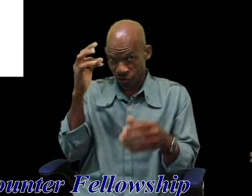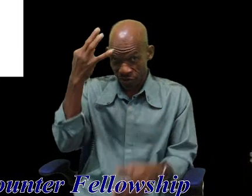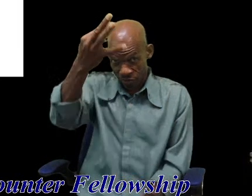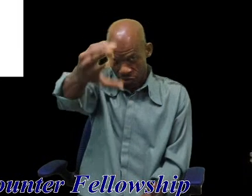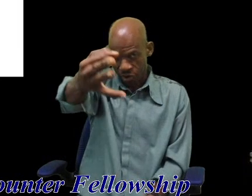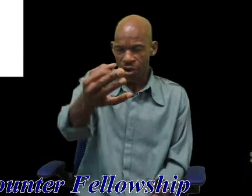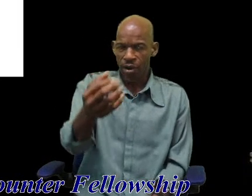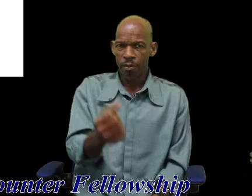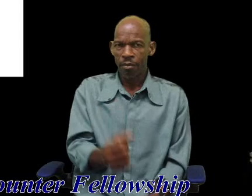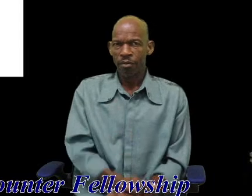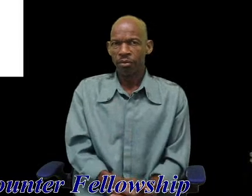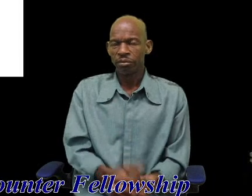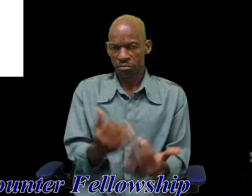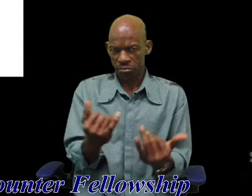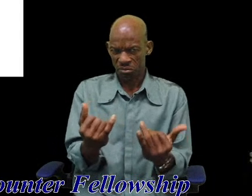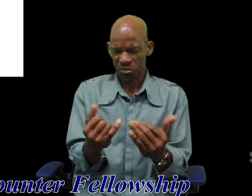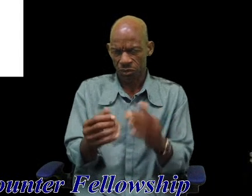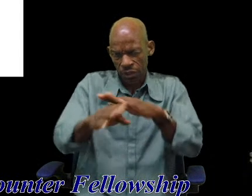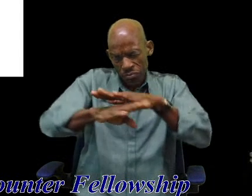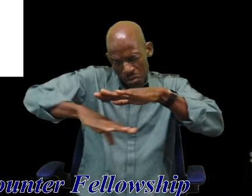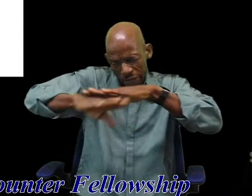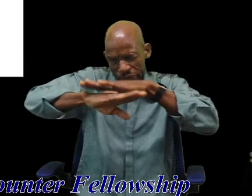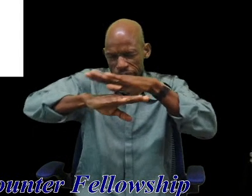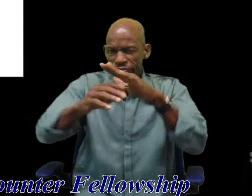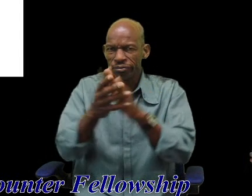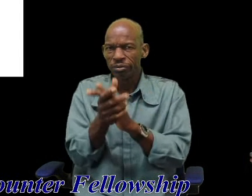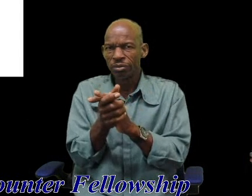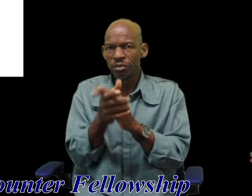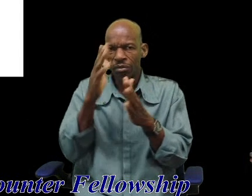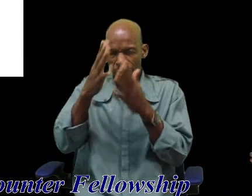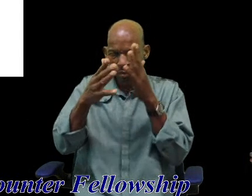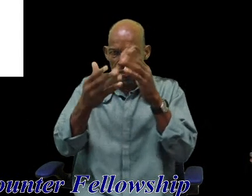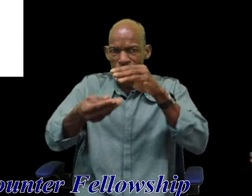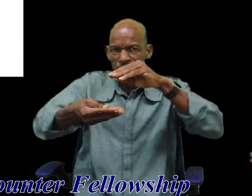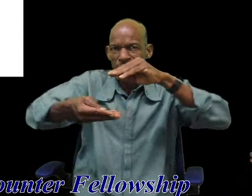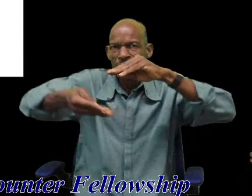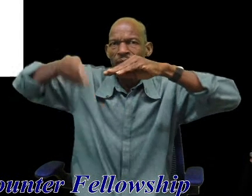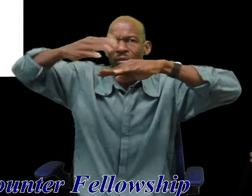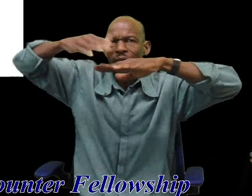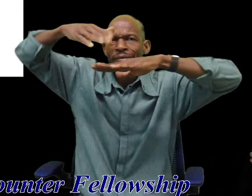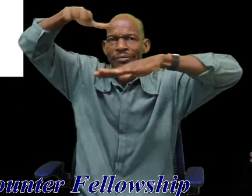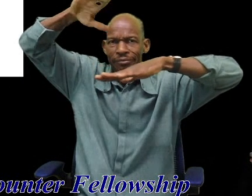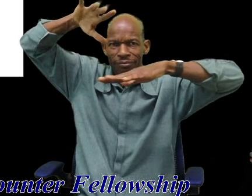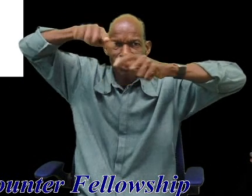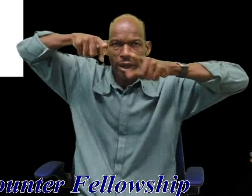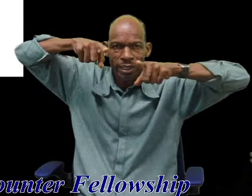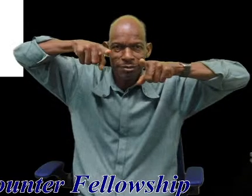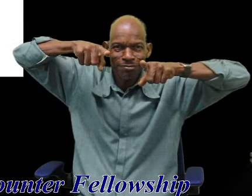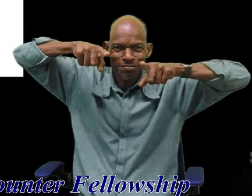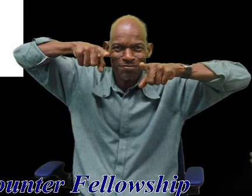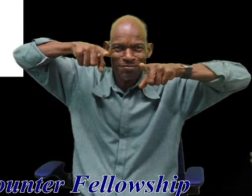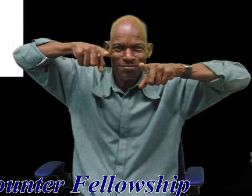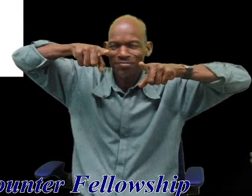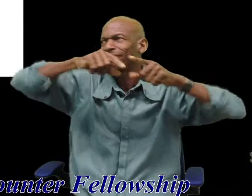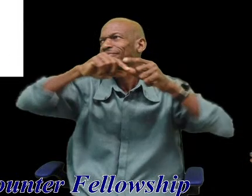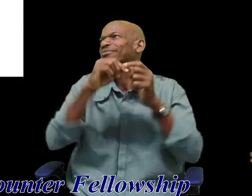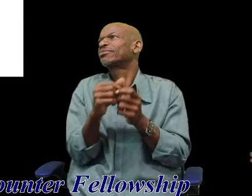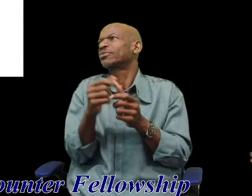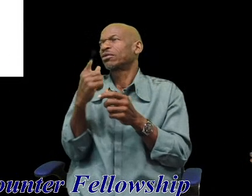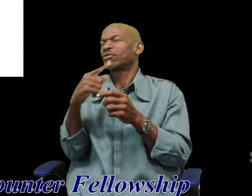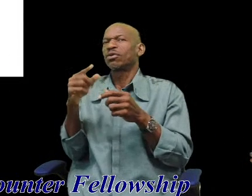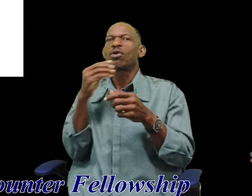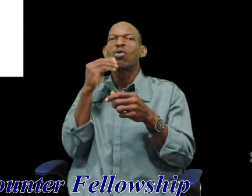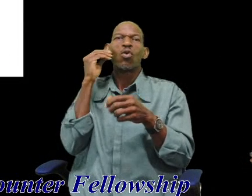the basic, so that we'll build on that foundation. So for home lesson, and I'll just give it that